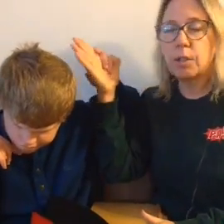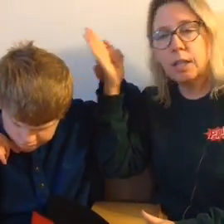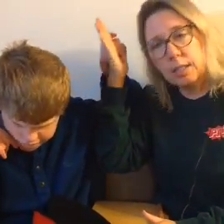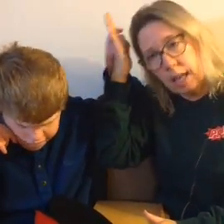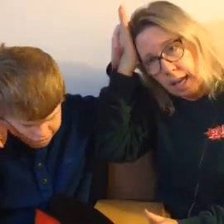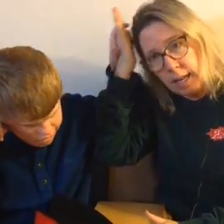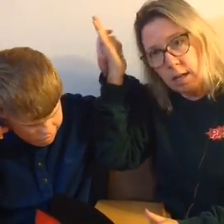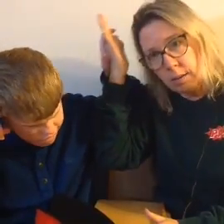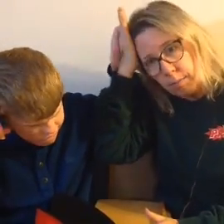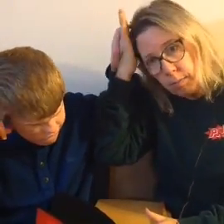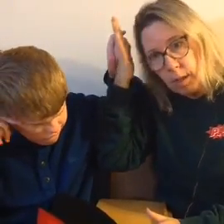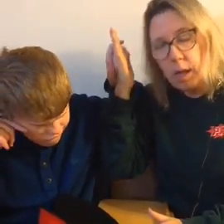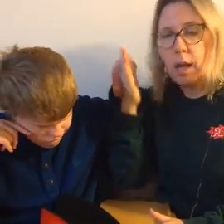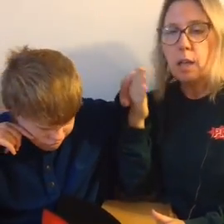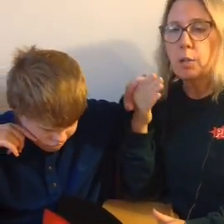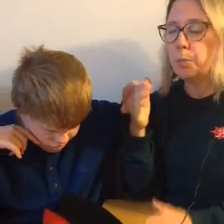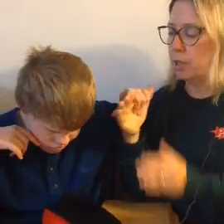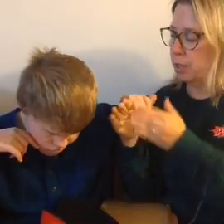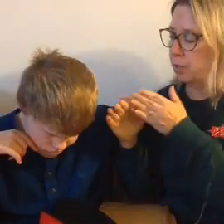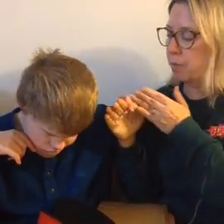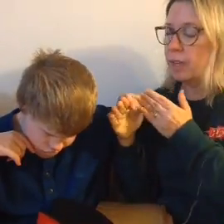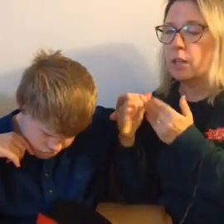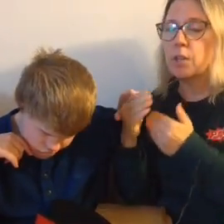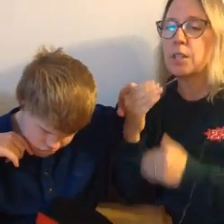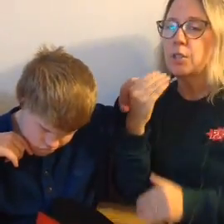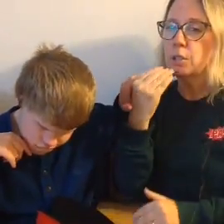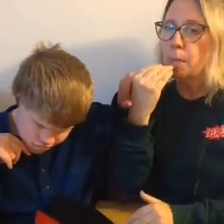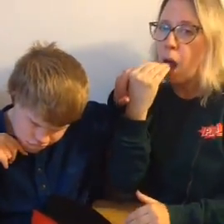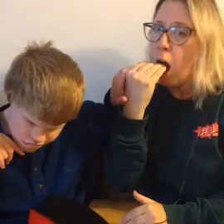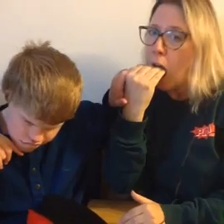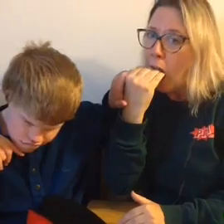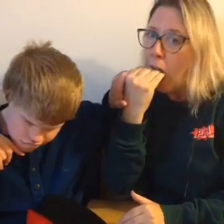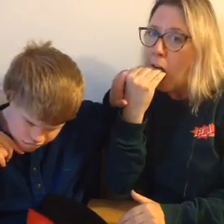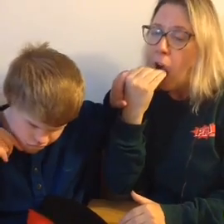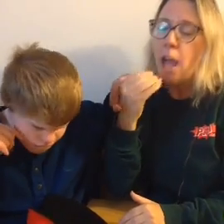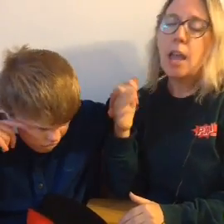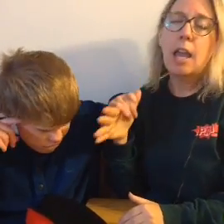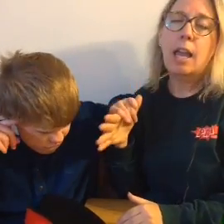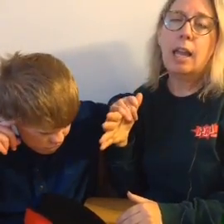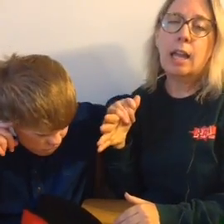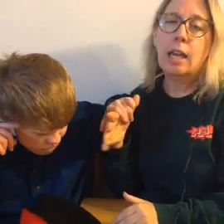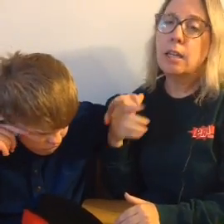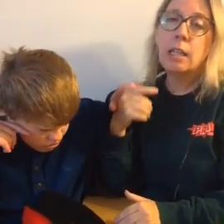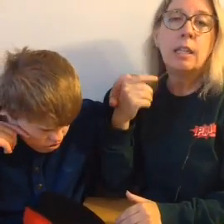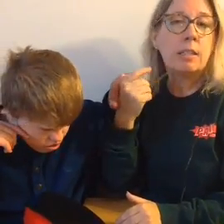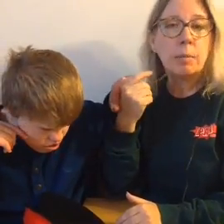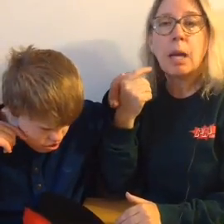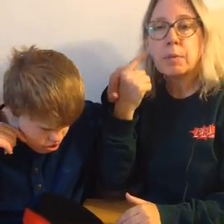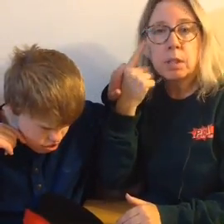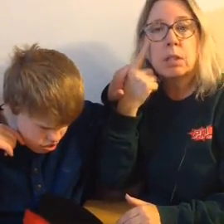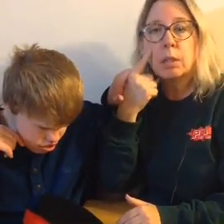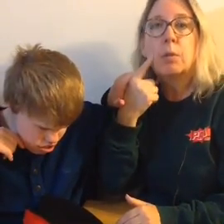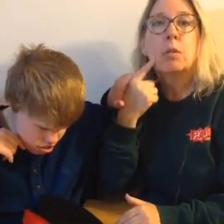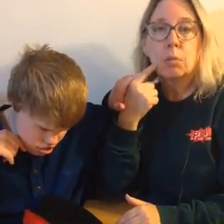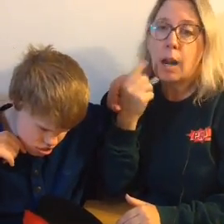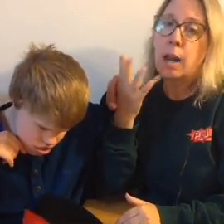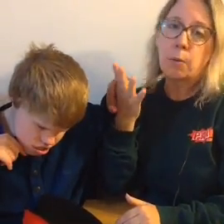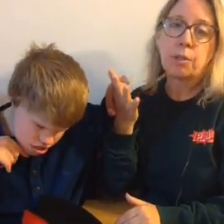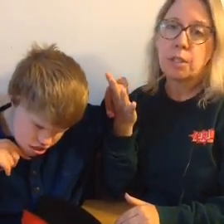his head, he'll put his fingers into his mouth, and he sometimes literally will cry real